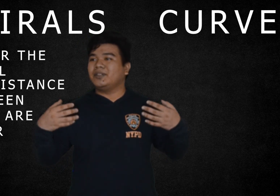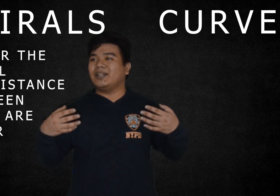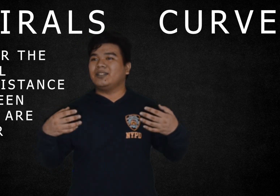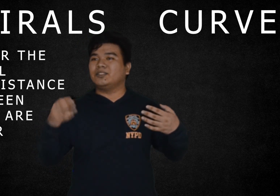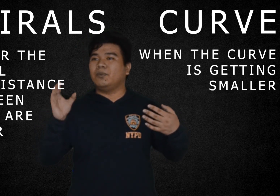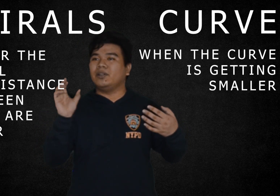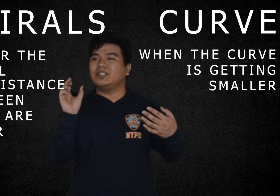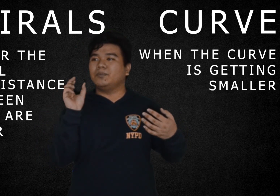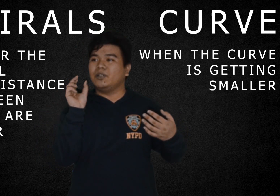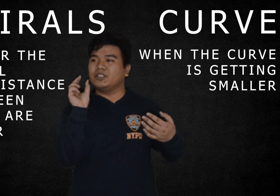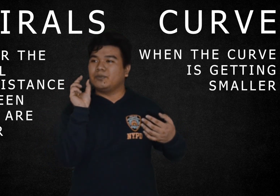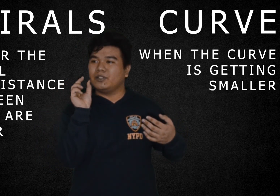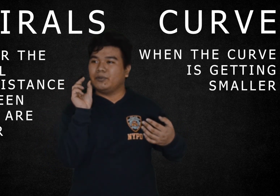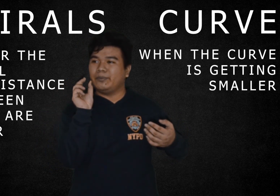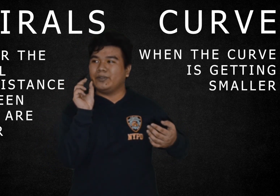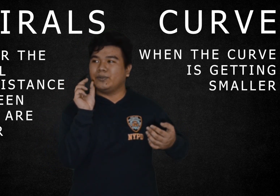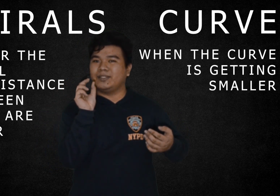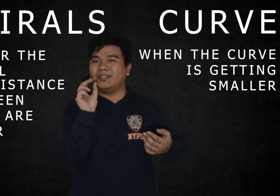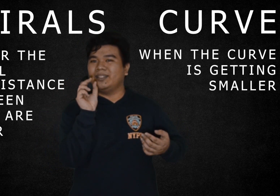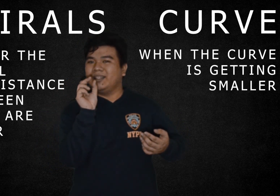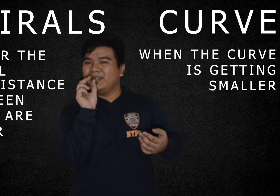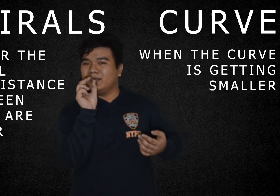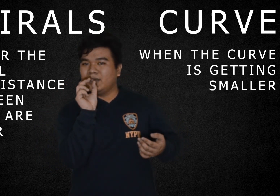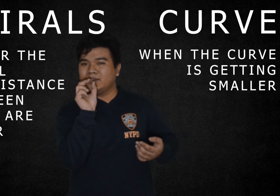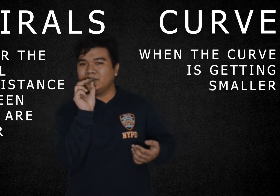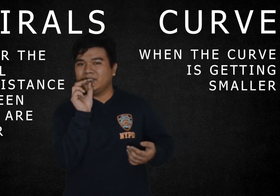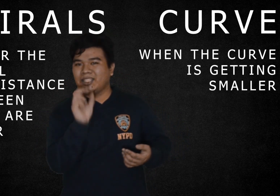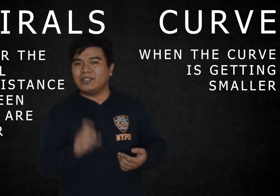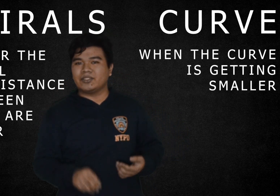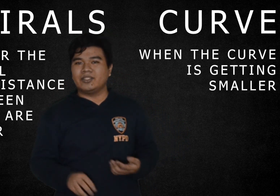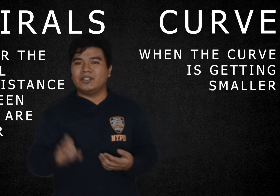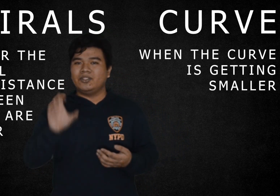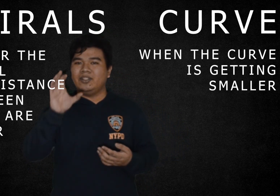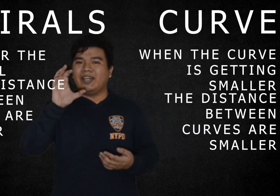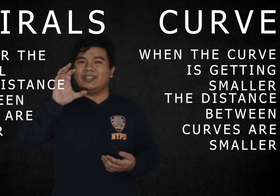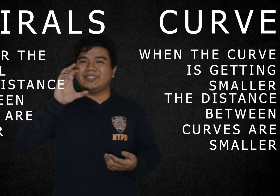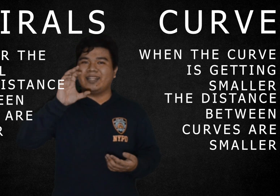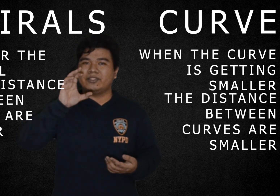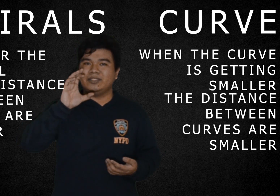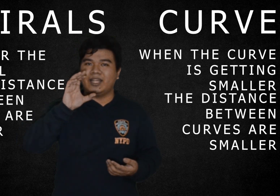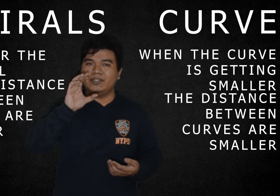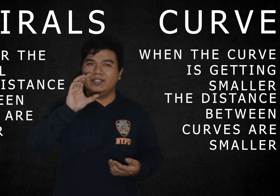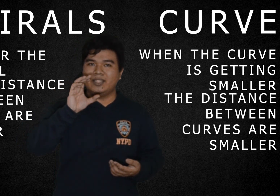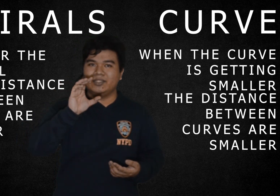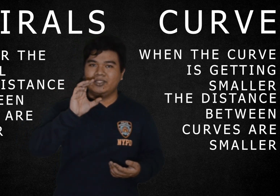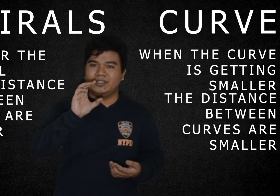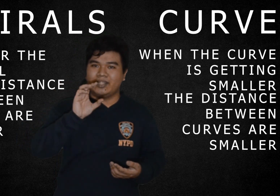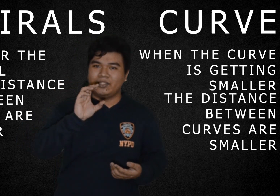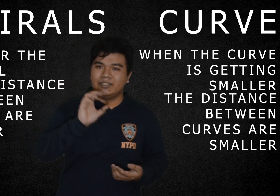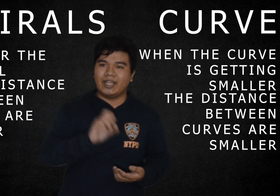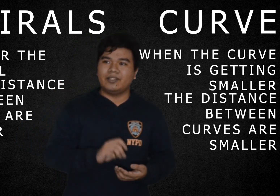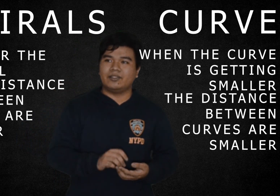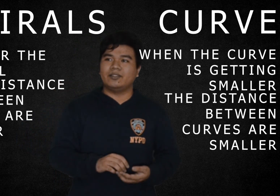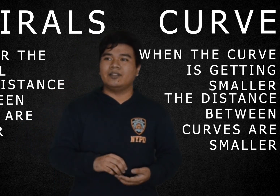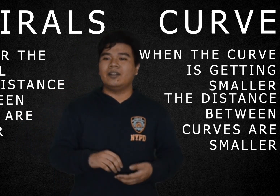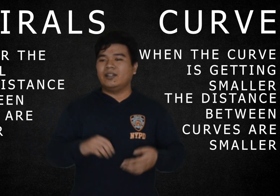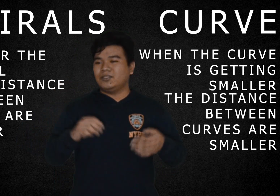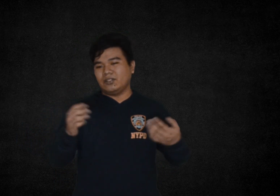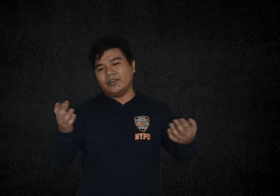getting smaller and smaller and smaller between until the center, you're getting tighter and tighter and tighter and tighter and tighter. So a great